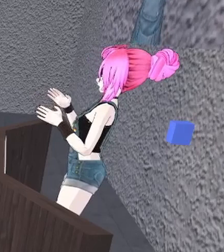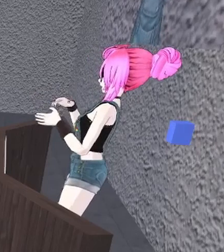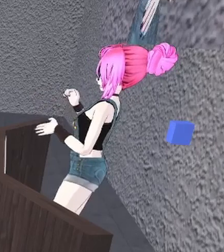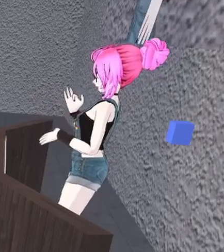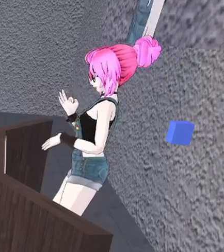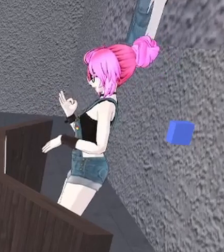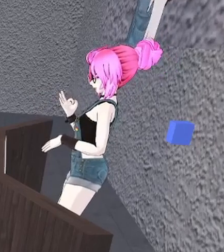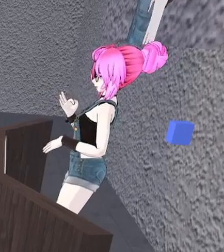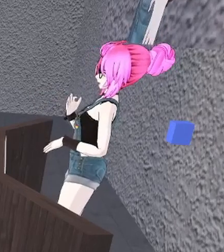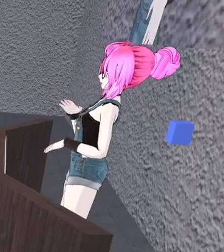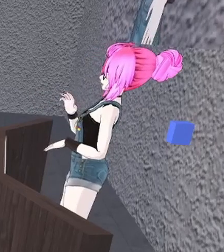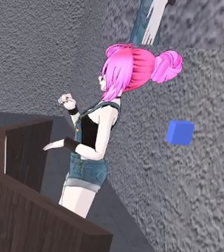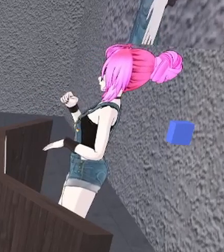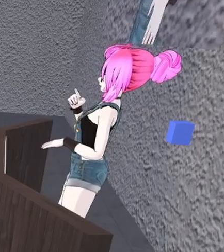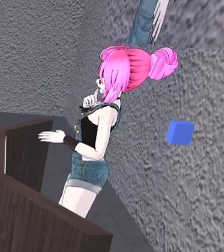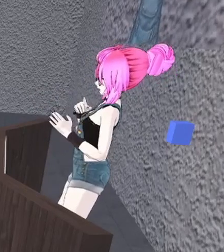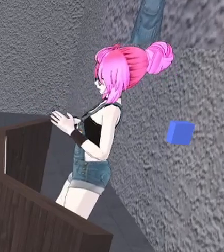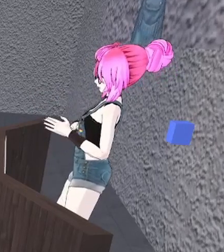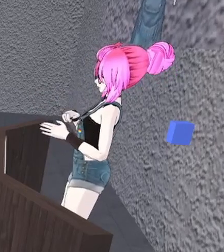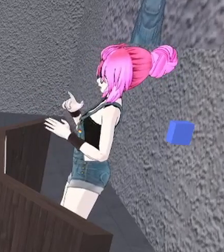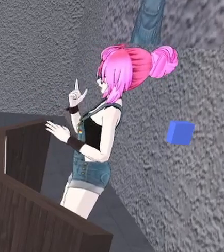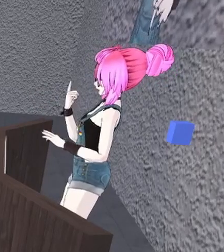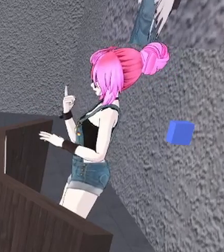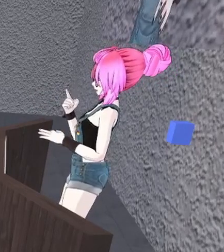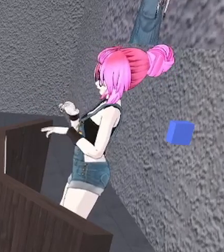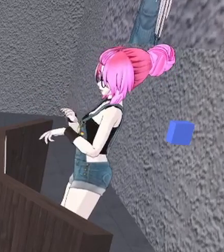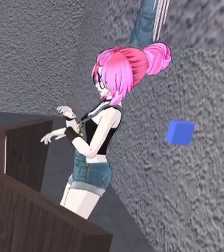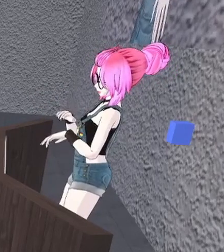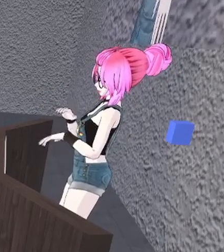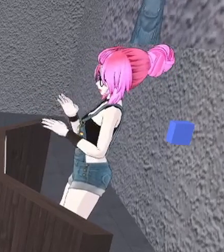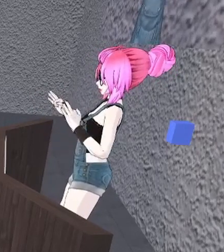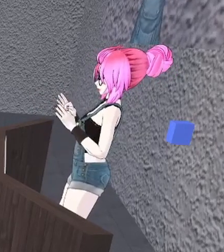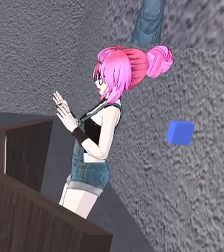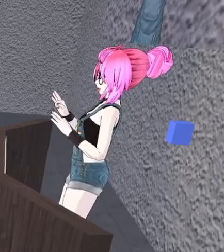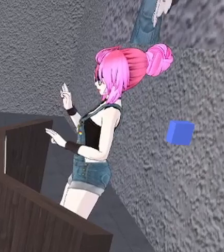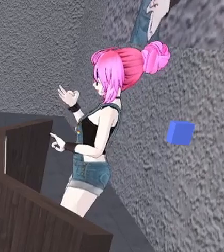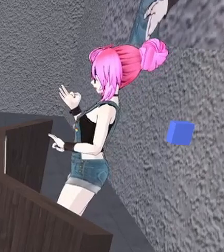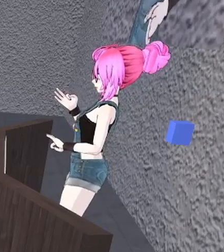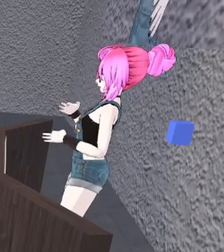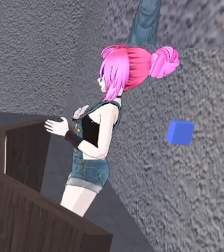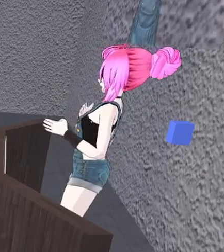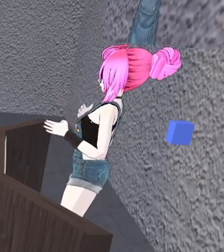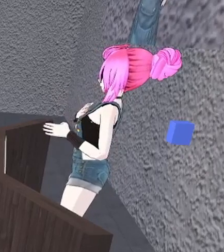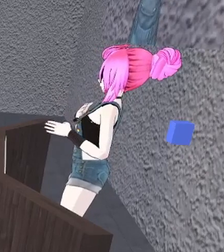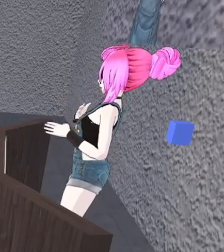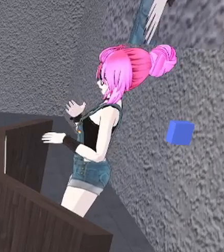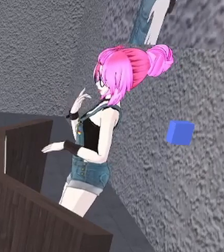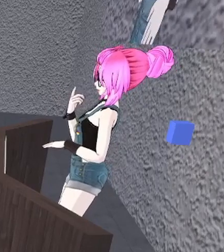learned French herself, and I noticed that she would always use English to describe French, and then like I wouldn't really